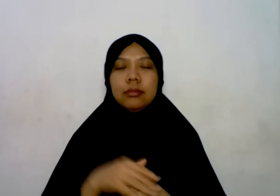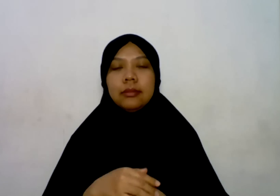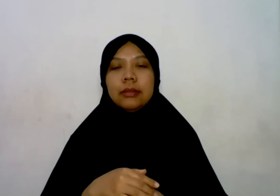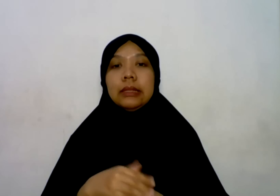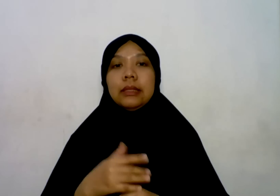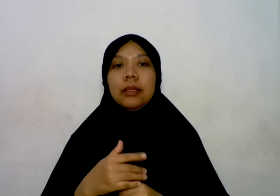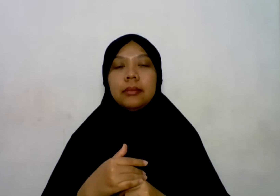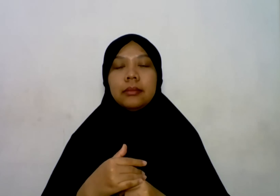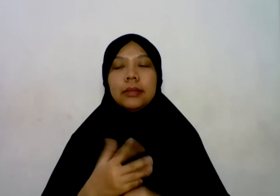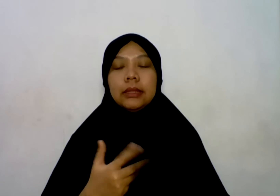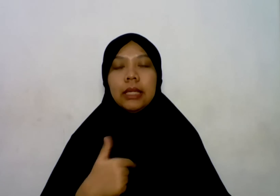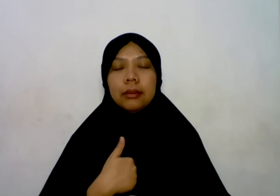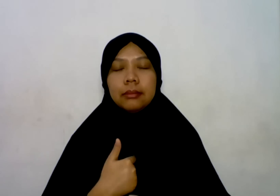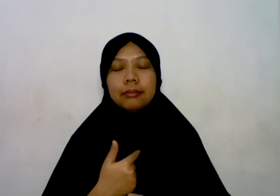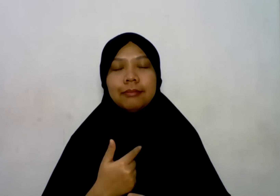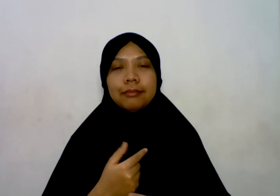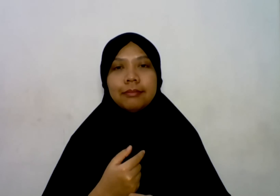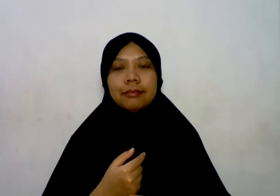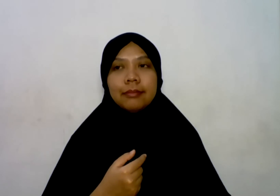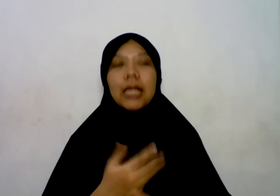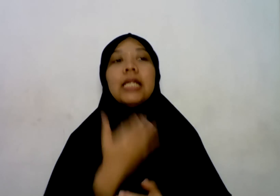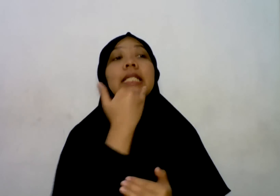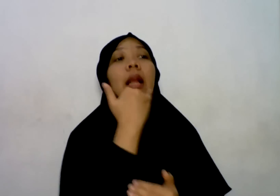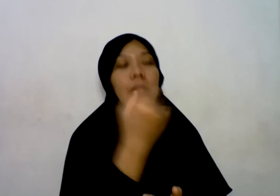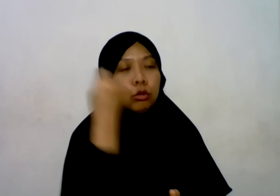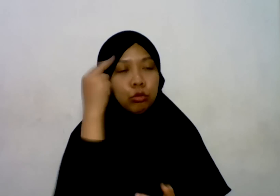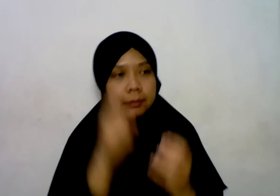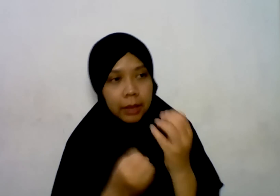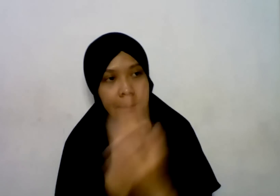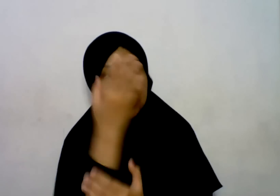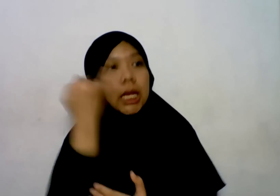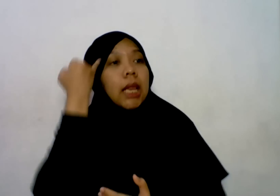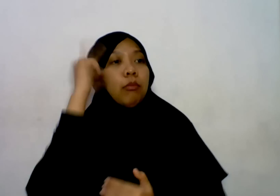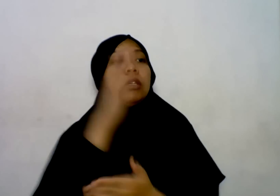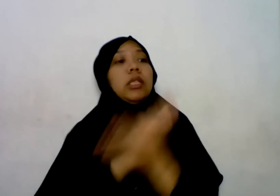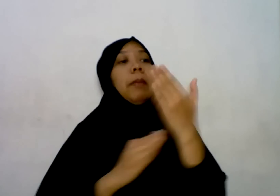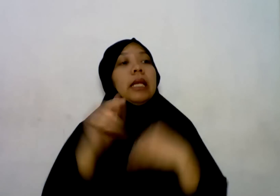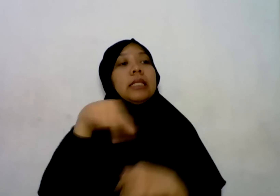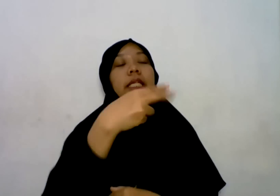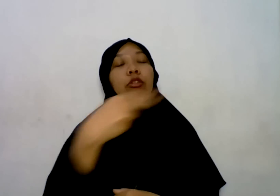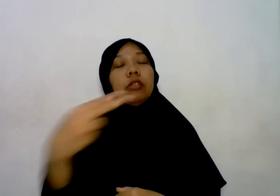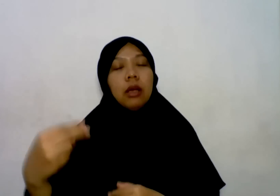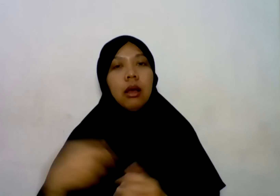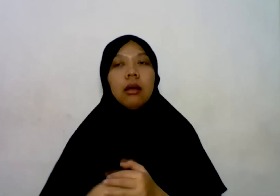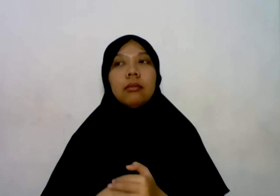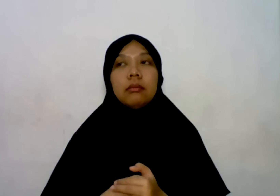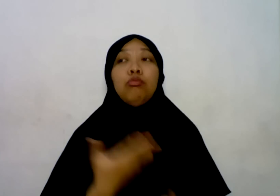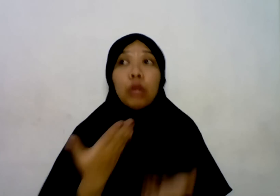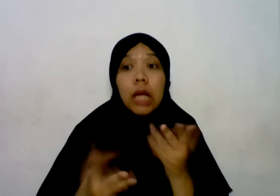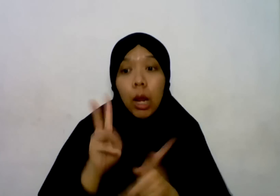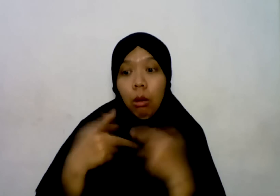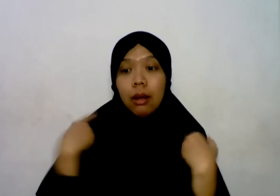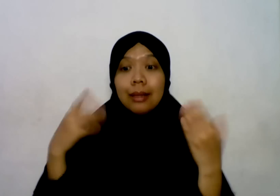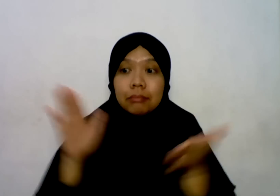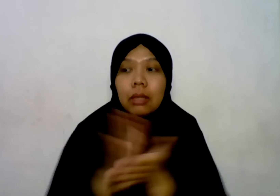I welcome the growth of disability studies in Indonesia. And I also welcome the opportunity that we might have to work